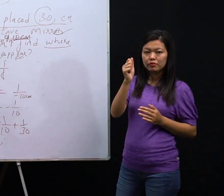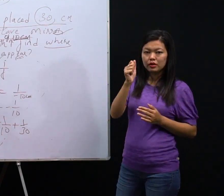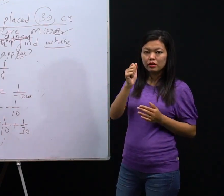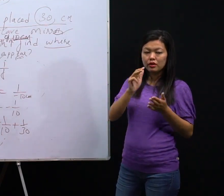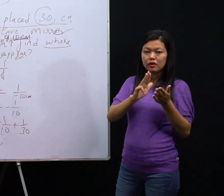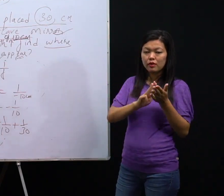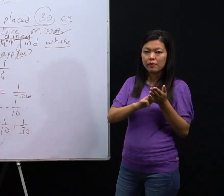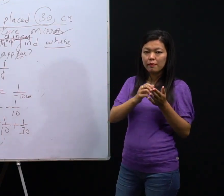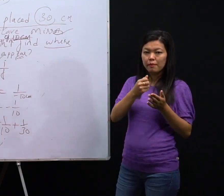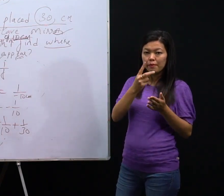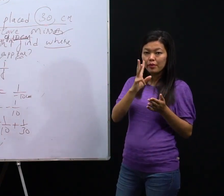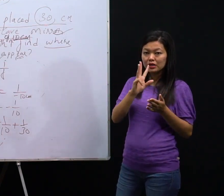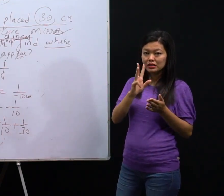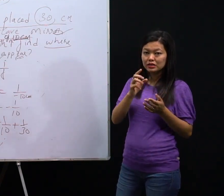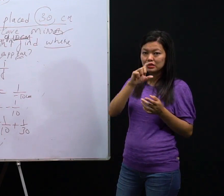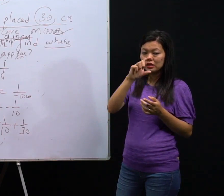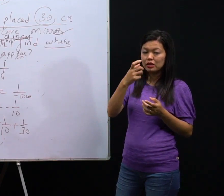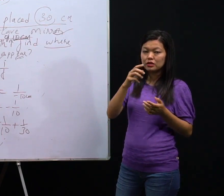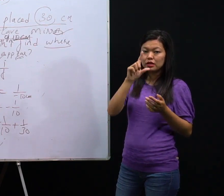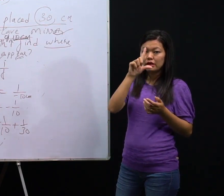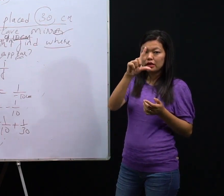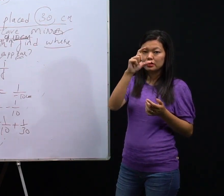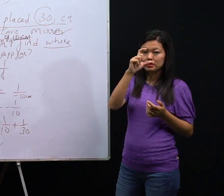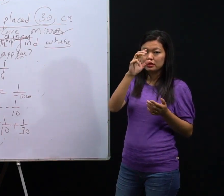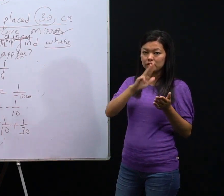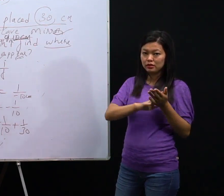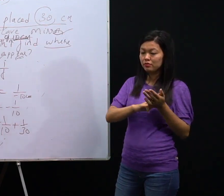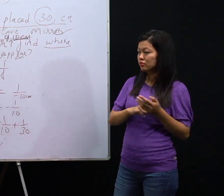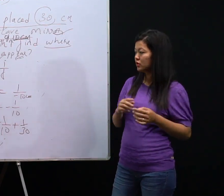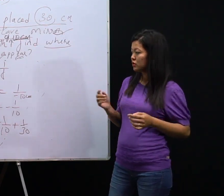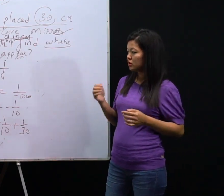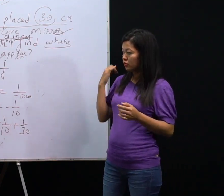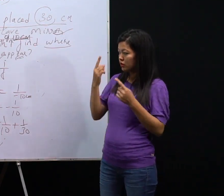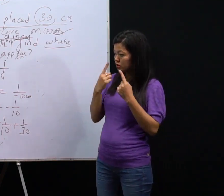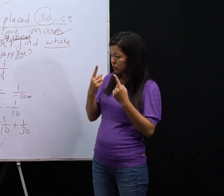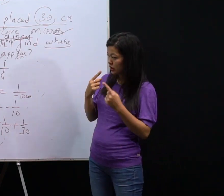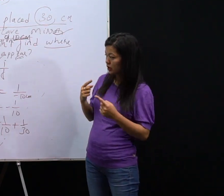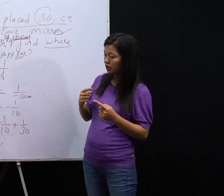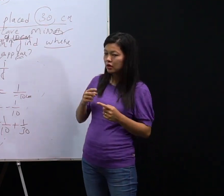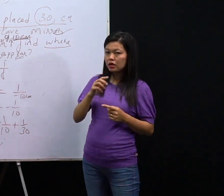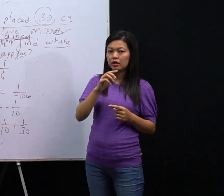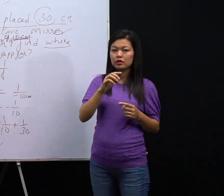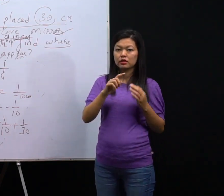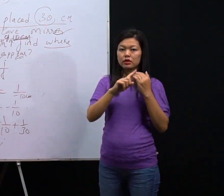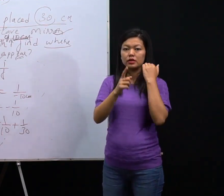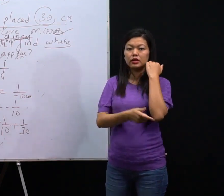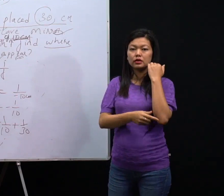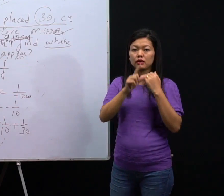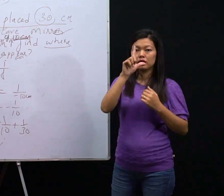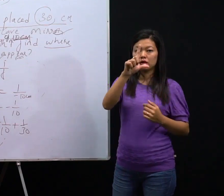here 3, and here 1. So students, we get